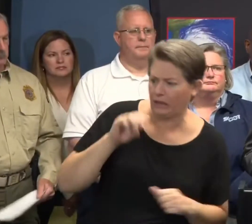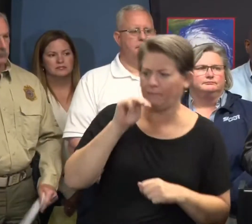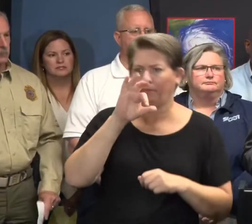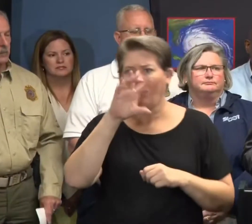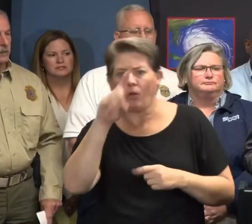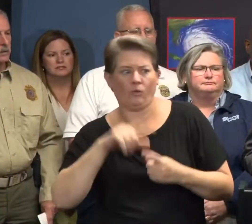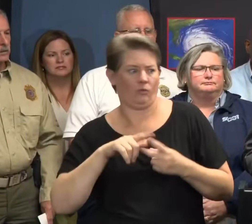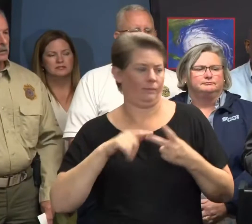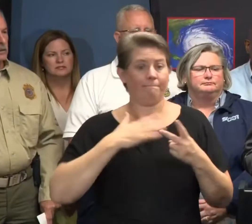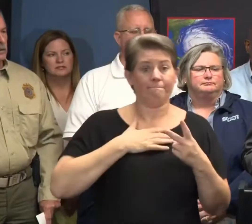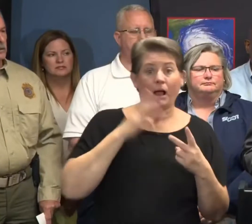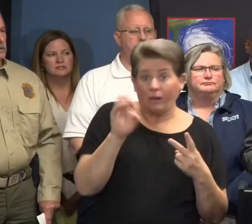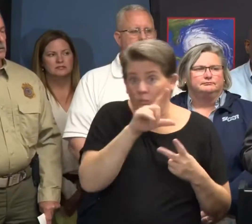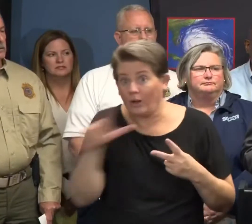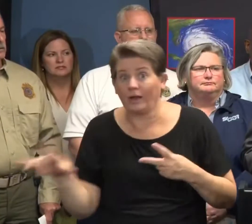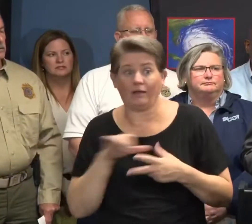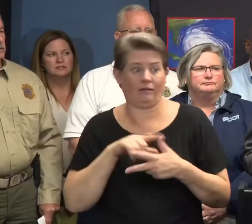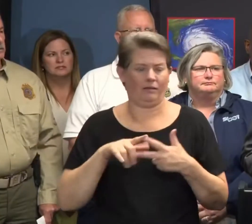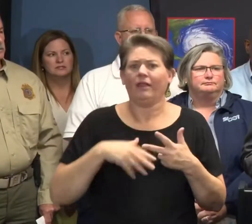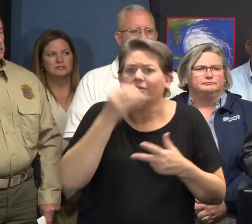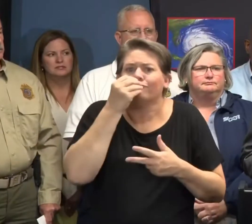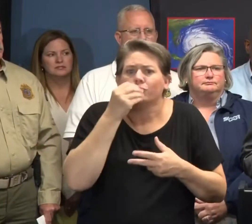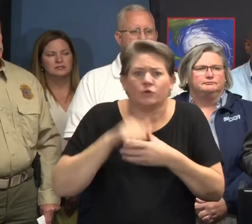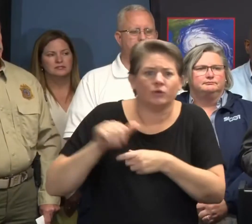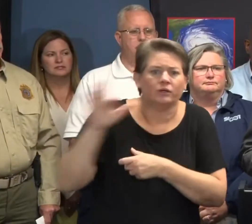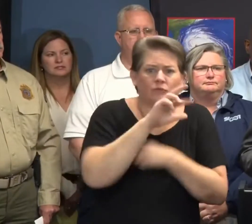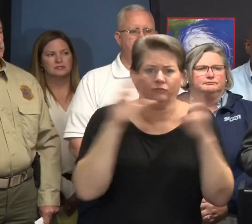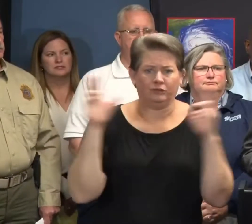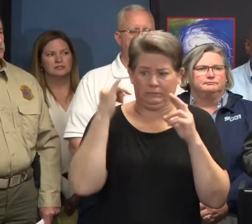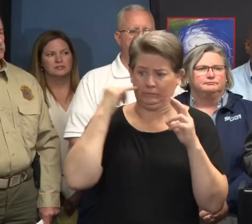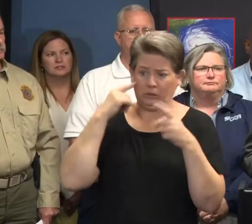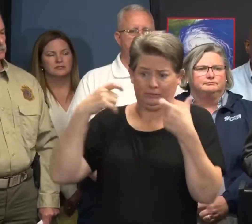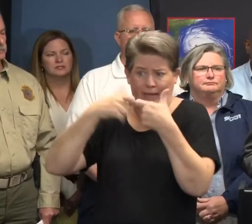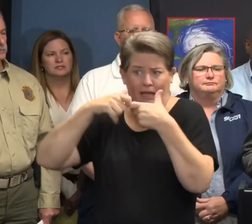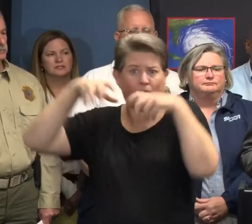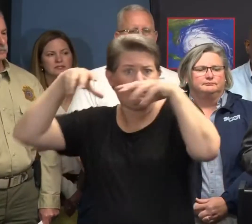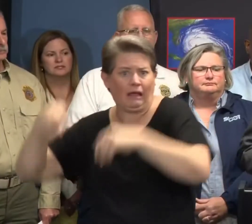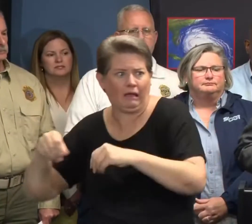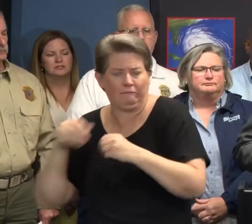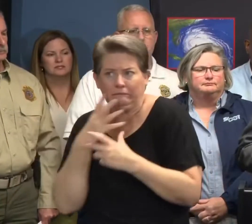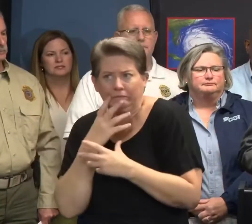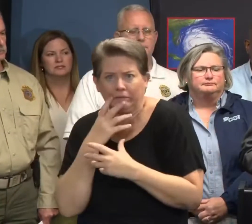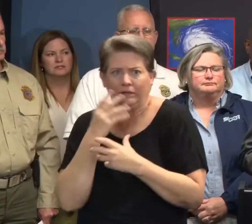private well, food in your refrigerator if your power has gone off, and when is that safe,